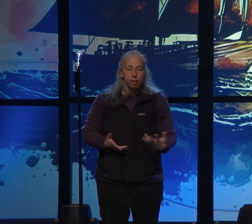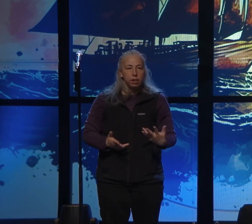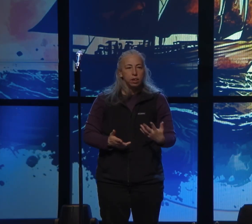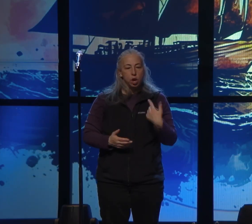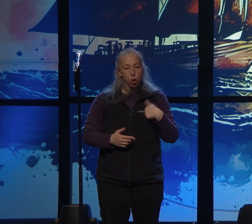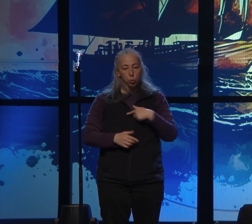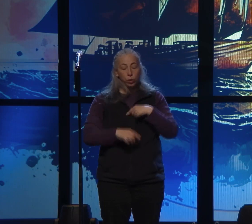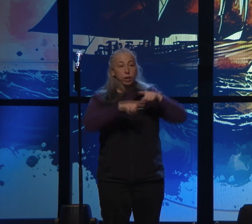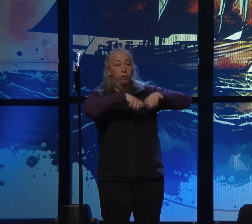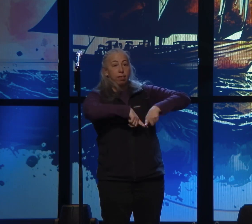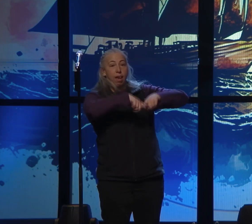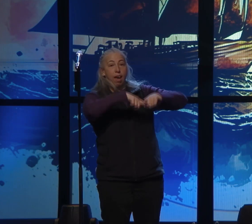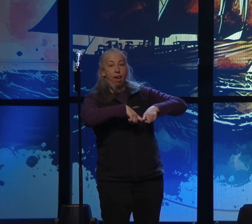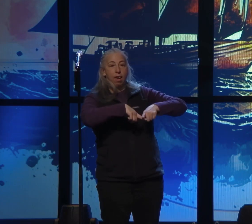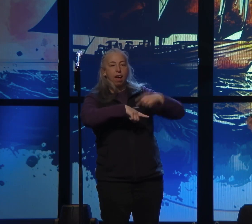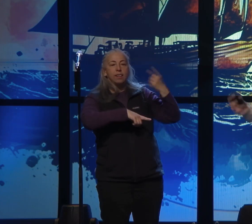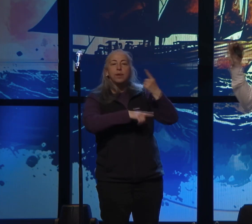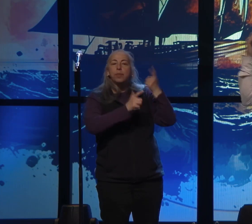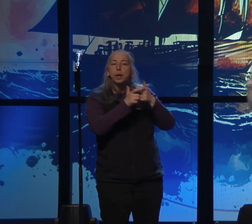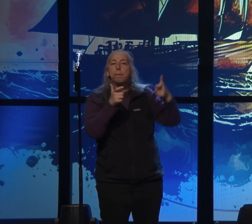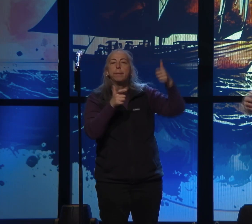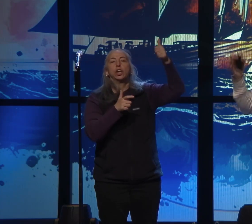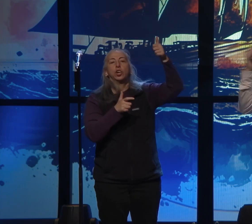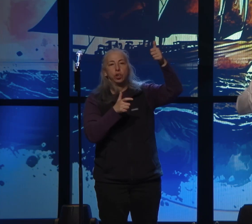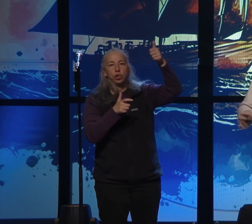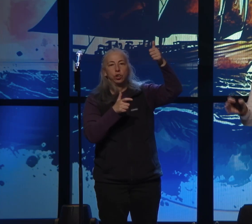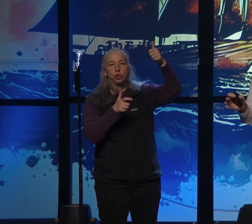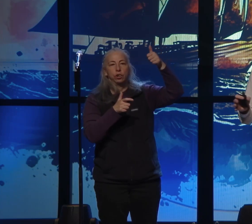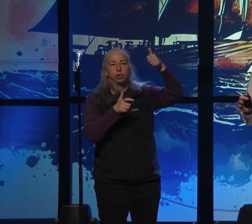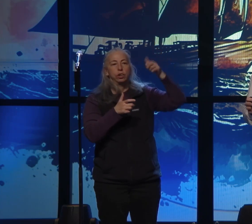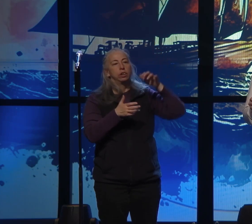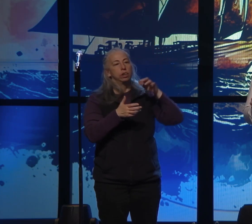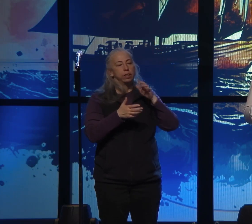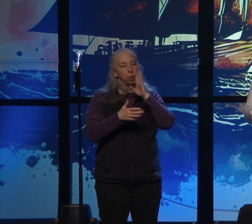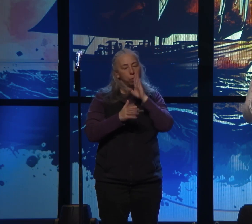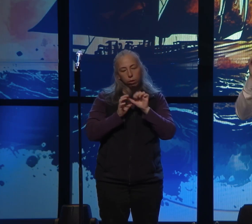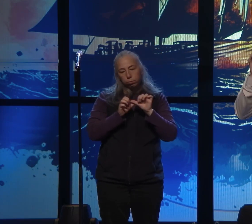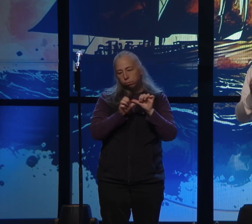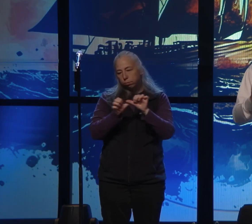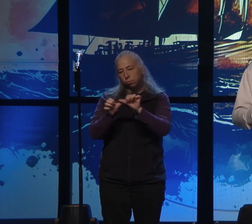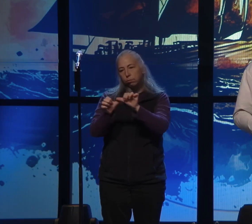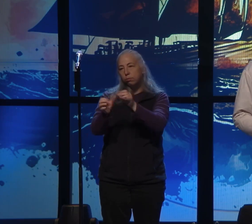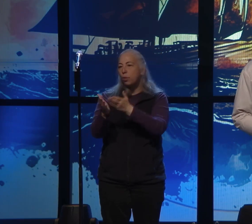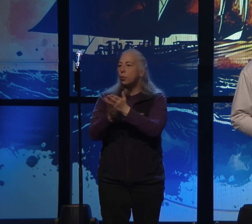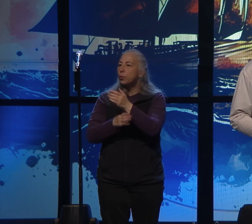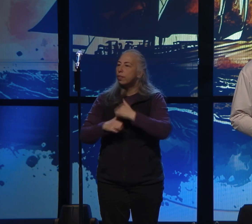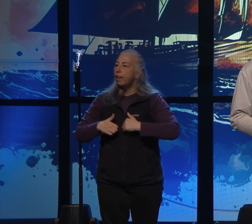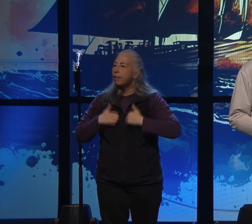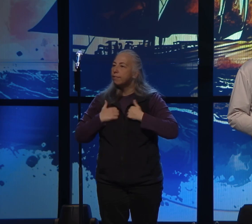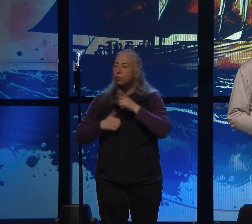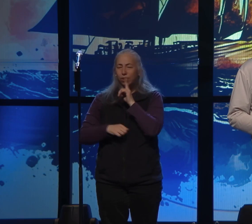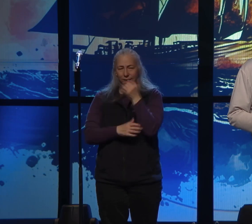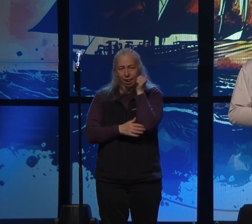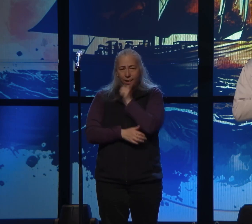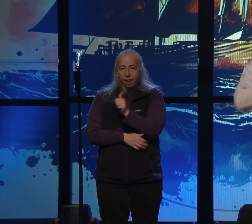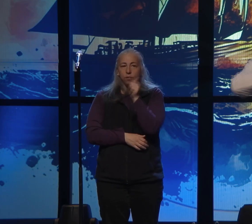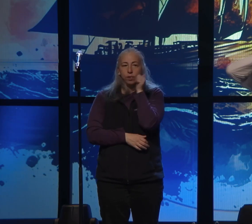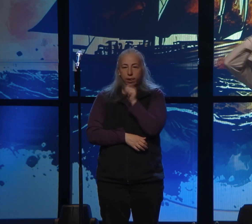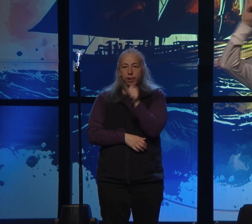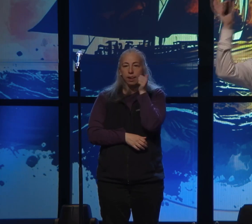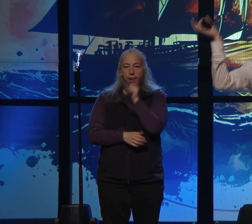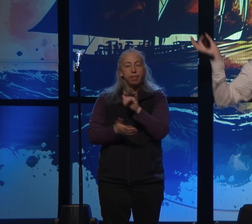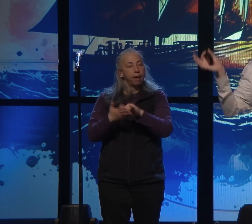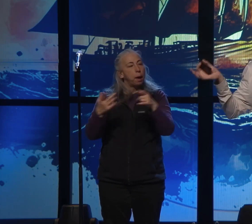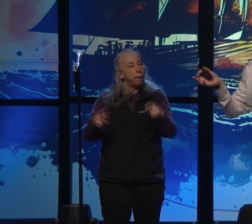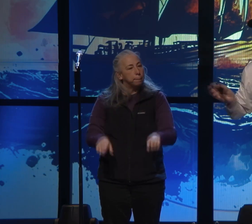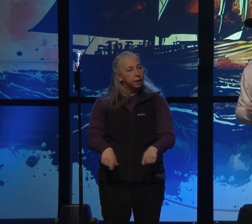the wind that moves us and propels us along. And in our everyday normal lives, right? Lots